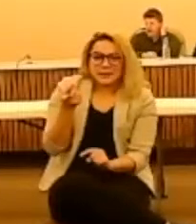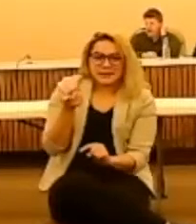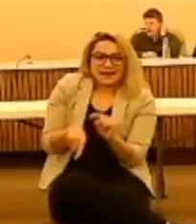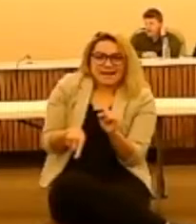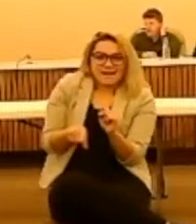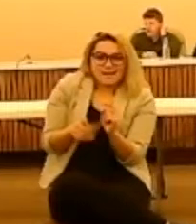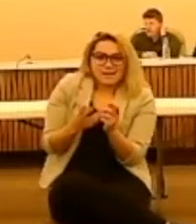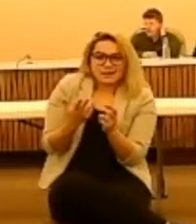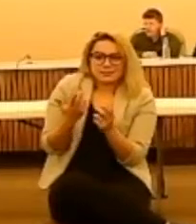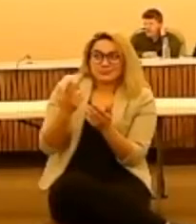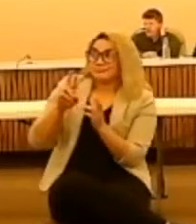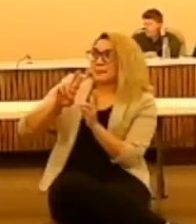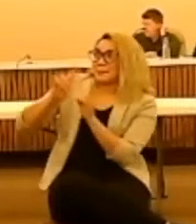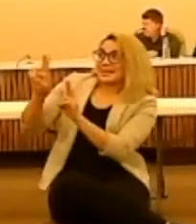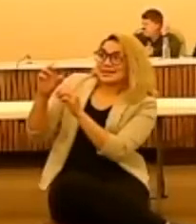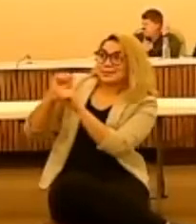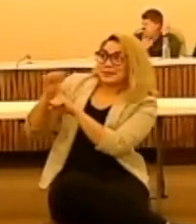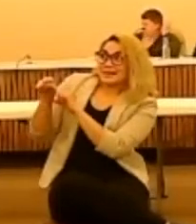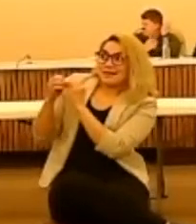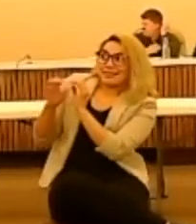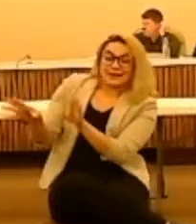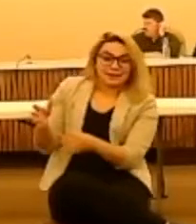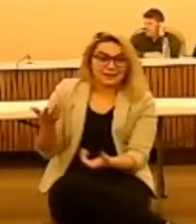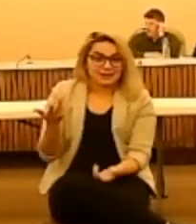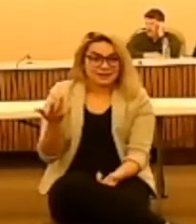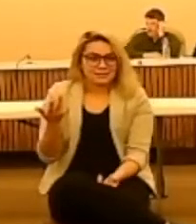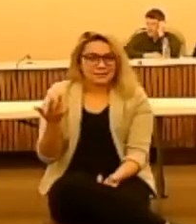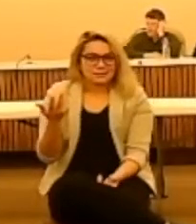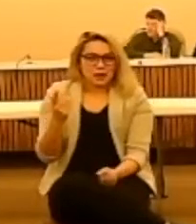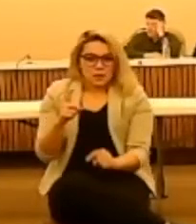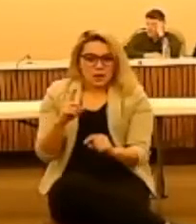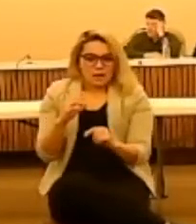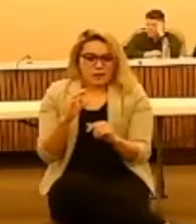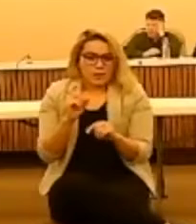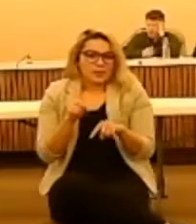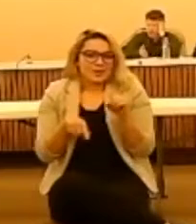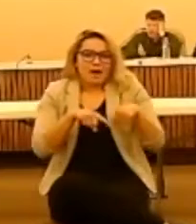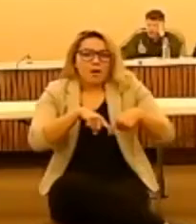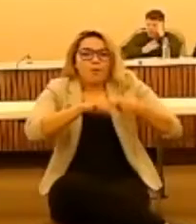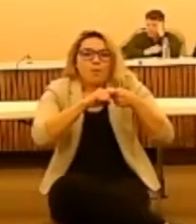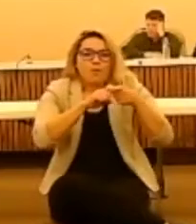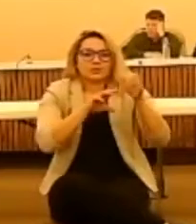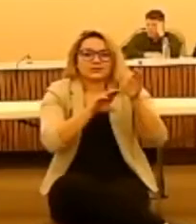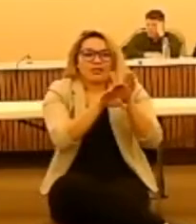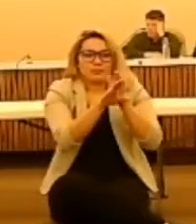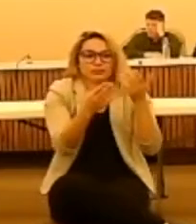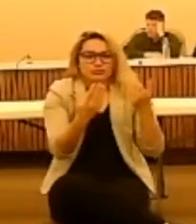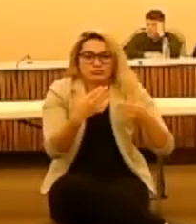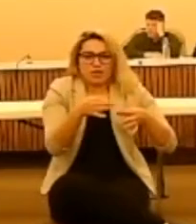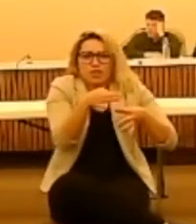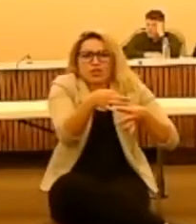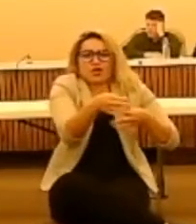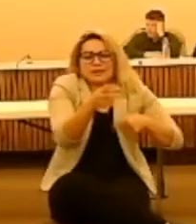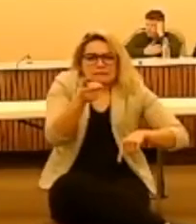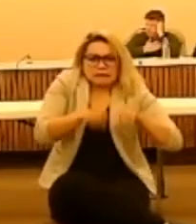county does this, you can't build anything there. Or you can't build to the allowable density.